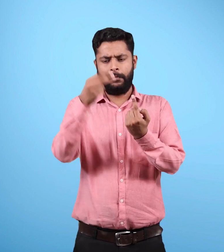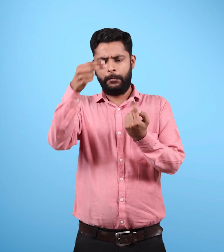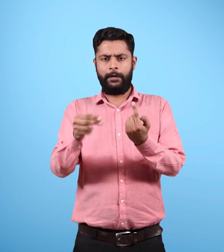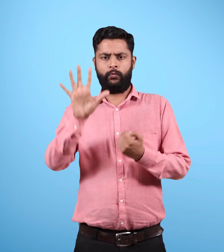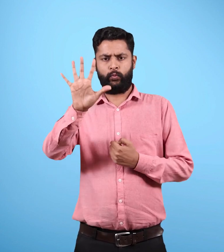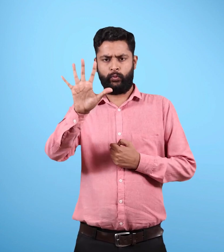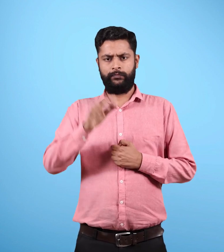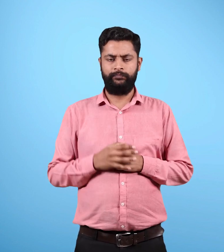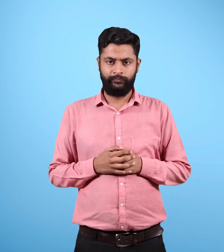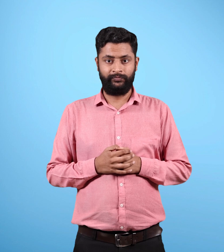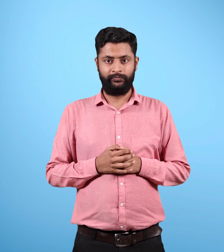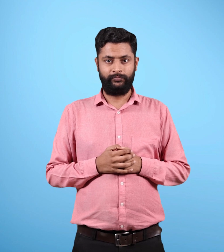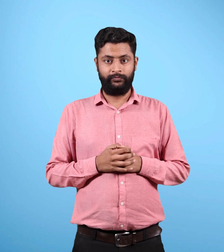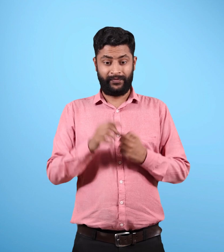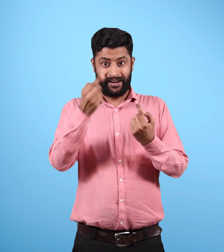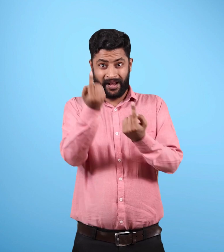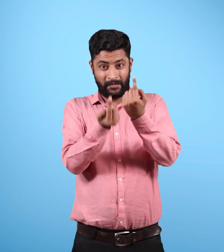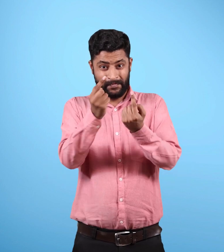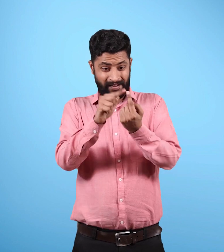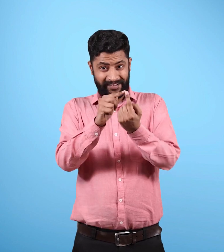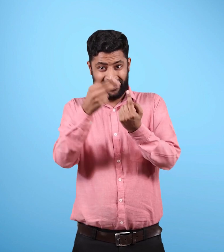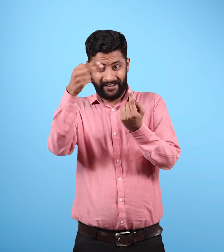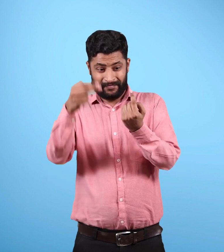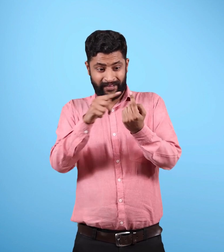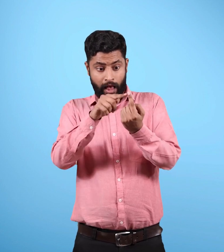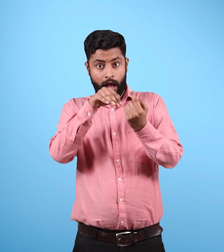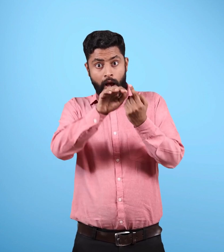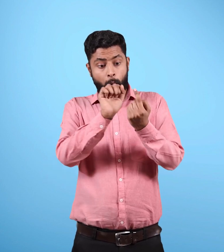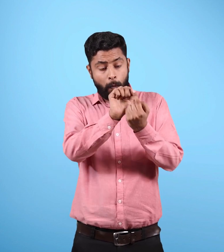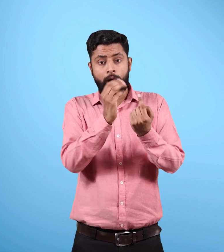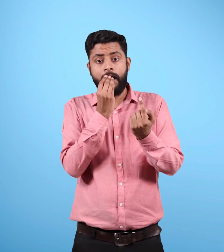Name 5 plants and their parts that we eat.